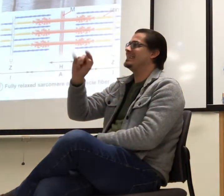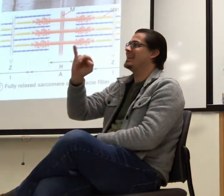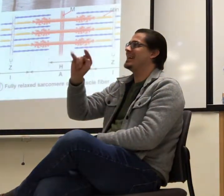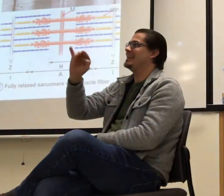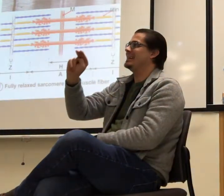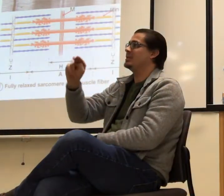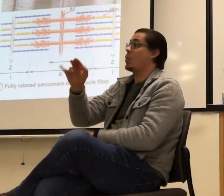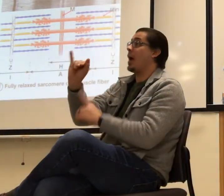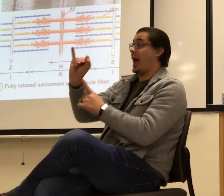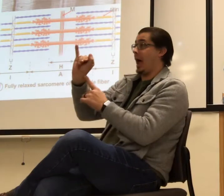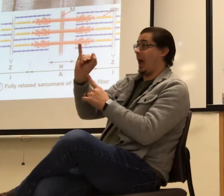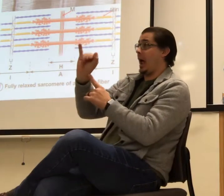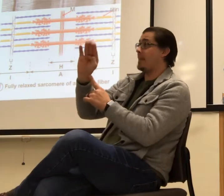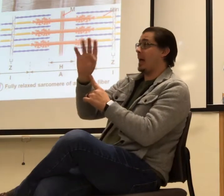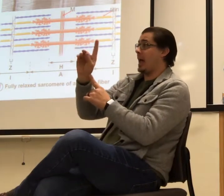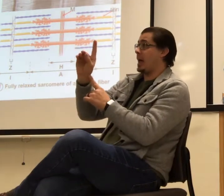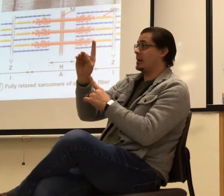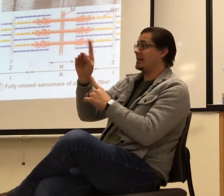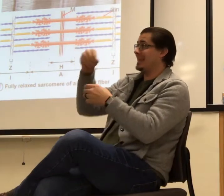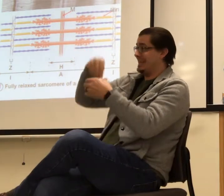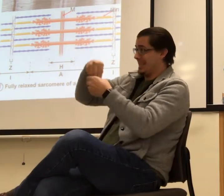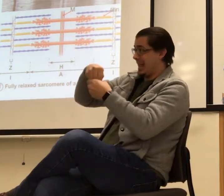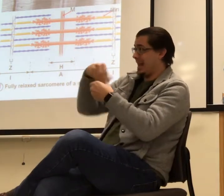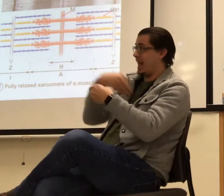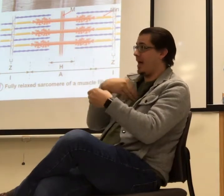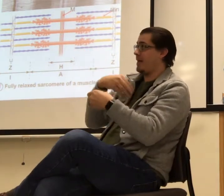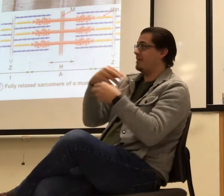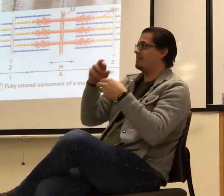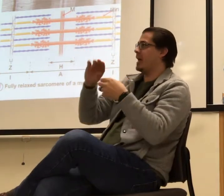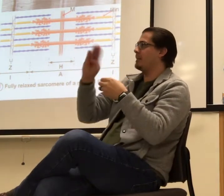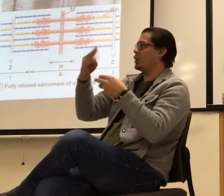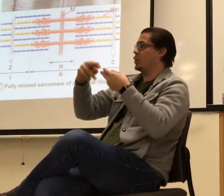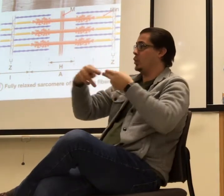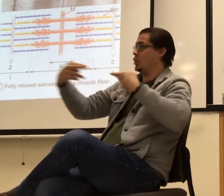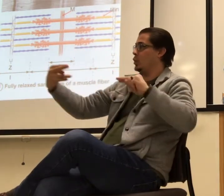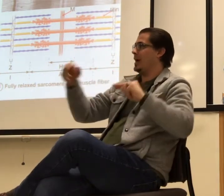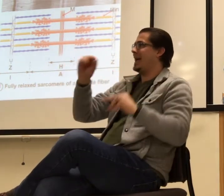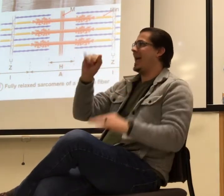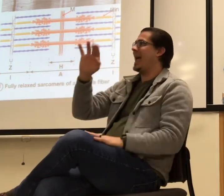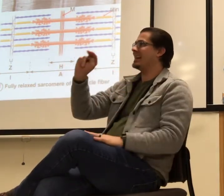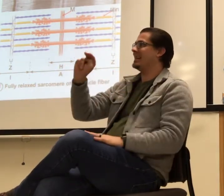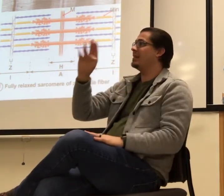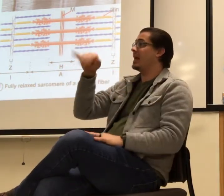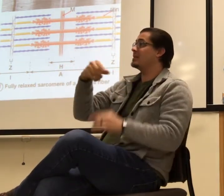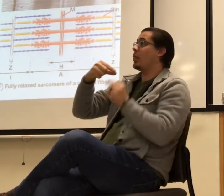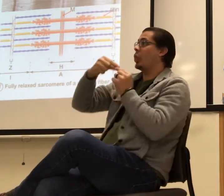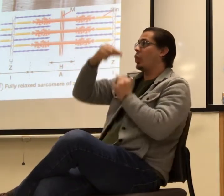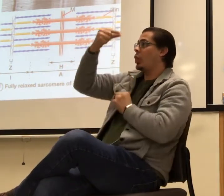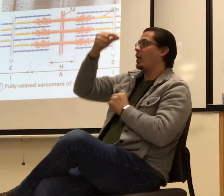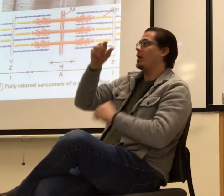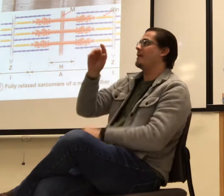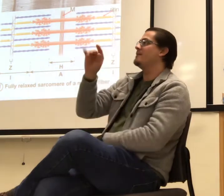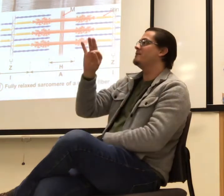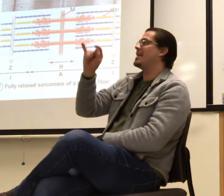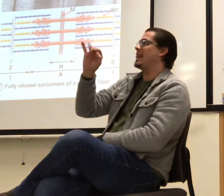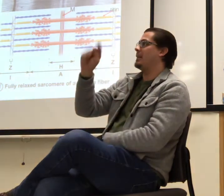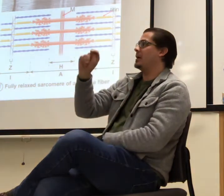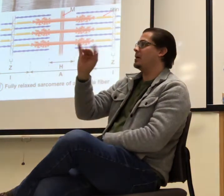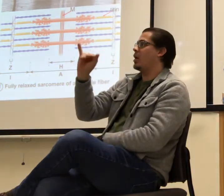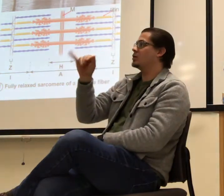So I bands contain actin. Remember, those are our thin filaments, and also titin.